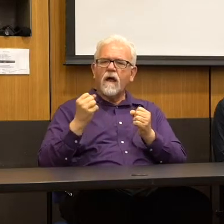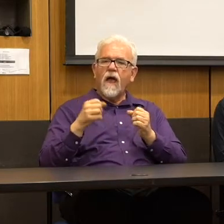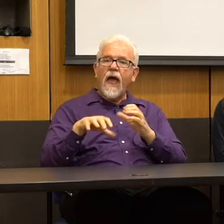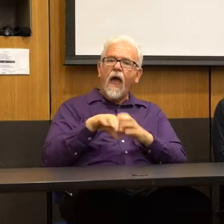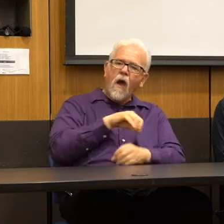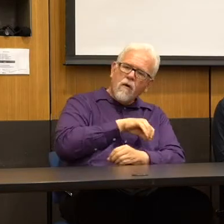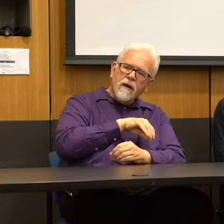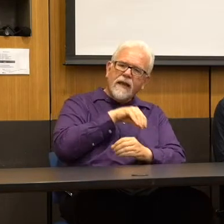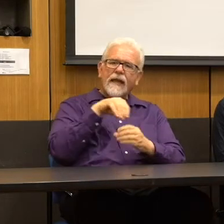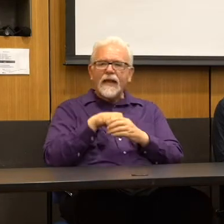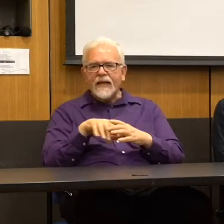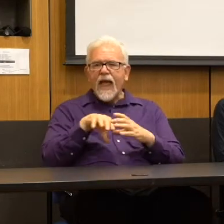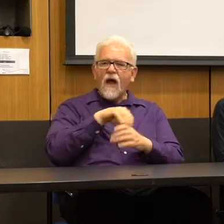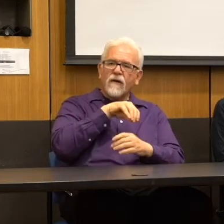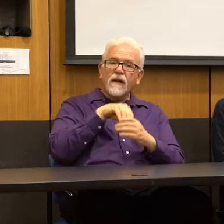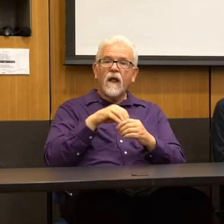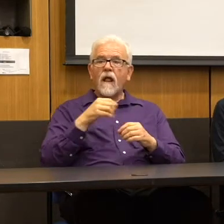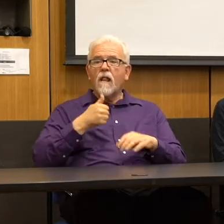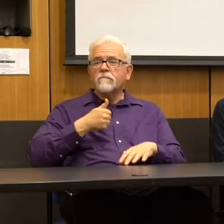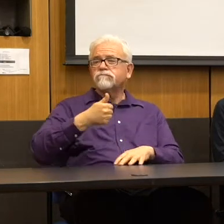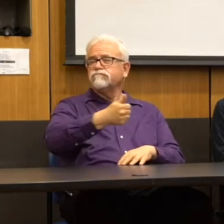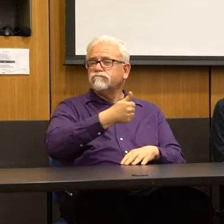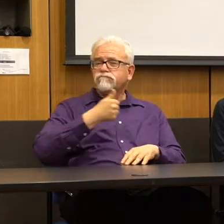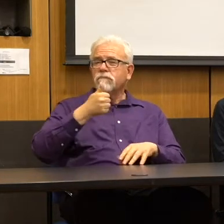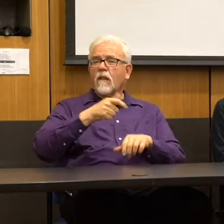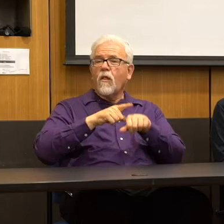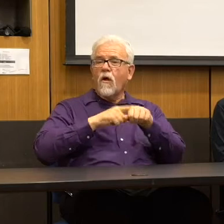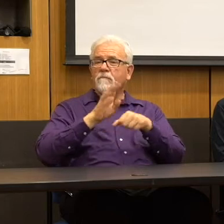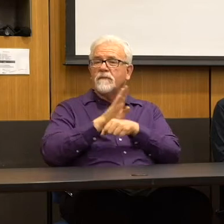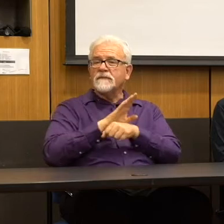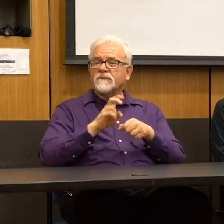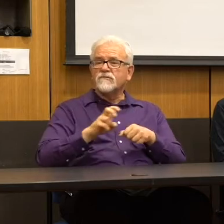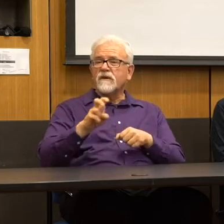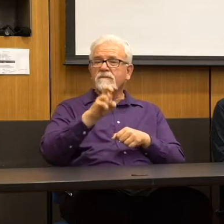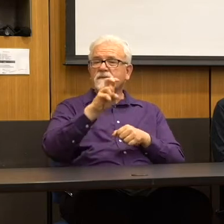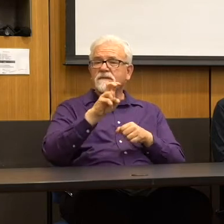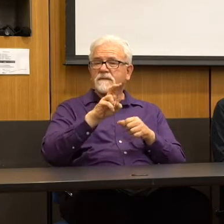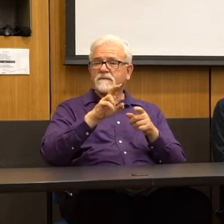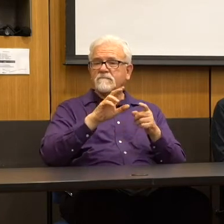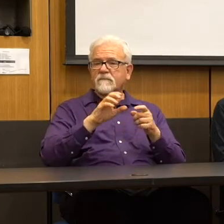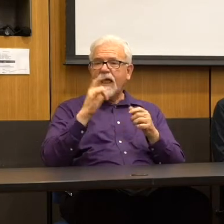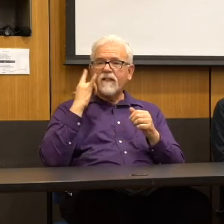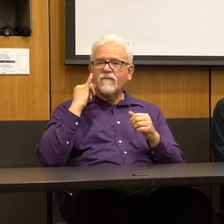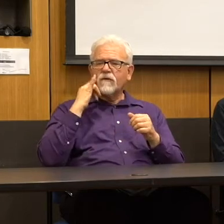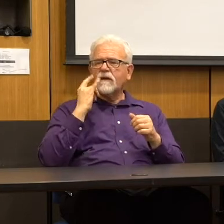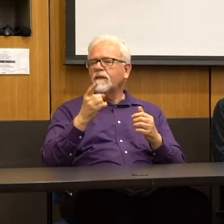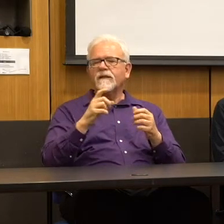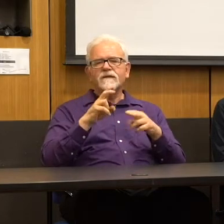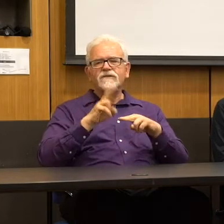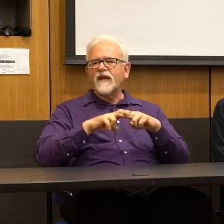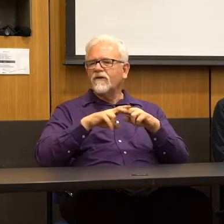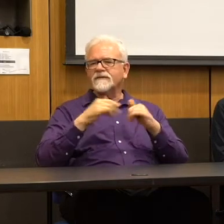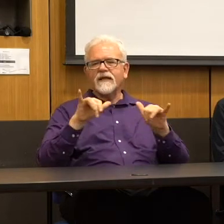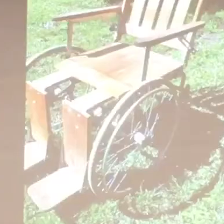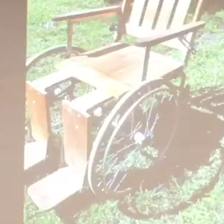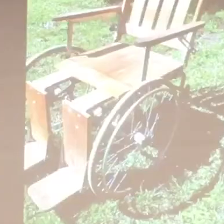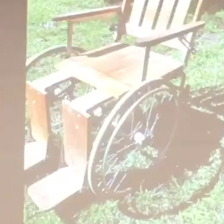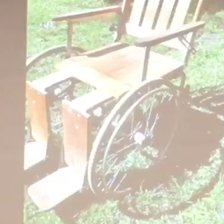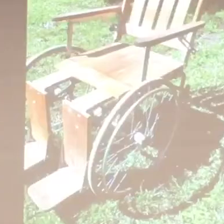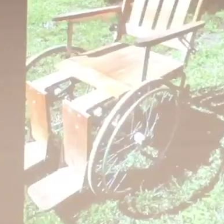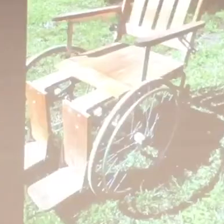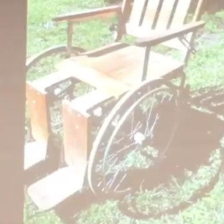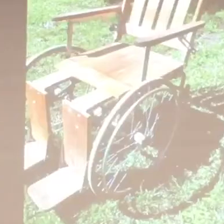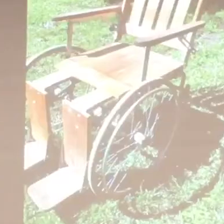back and forth, when he would go on longer business trips around the state, the chair would still fall apart. And he said it virtually had